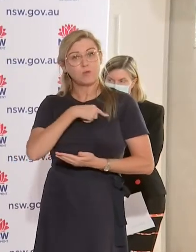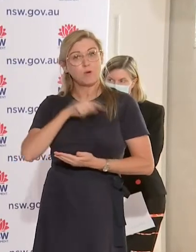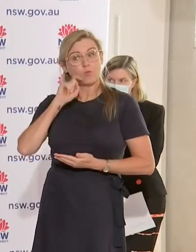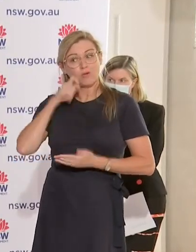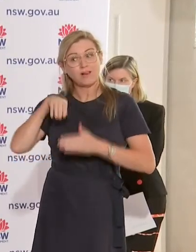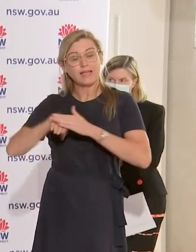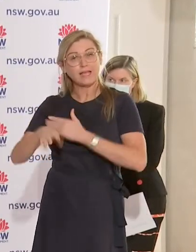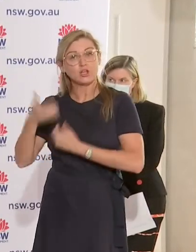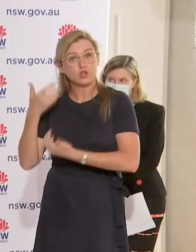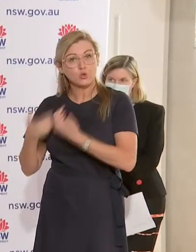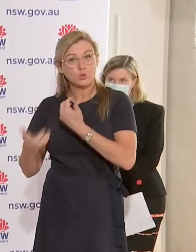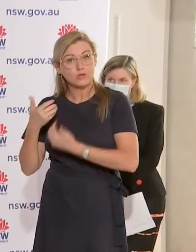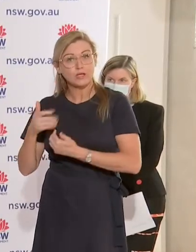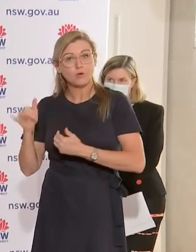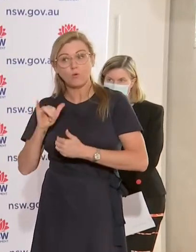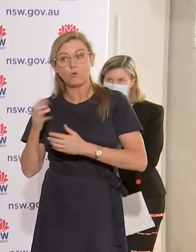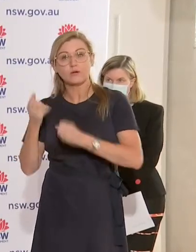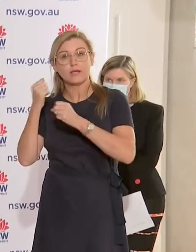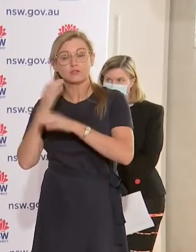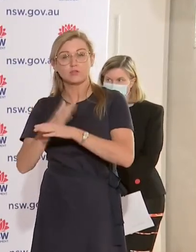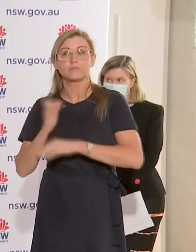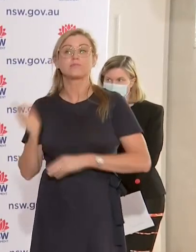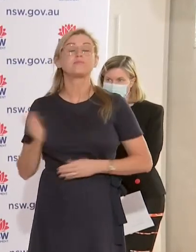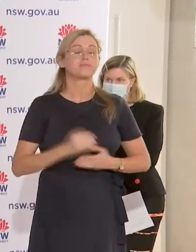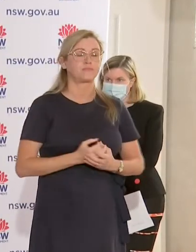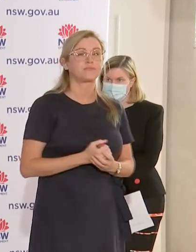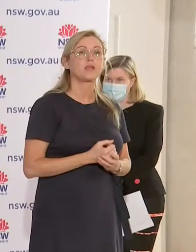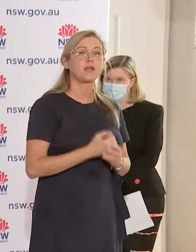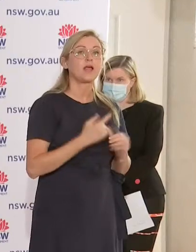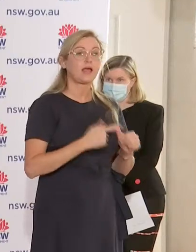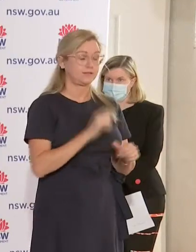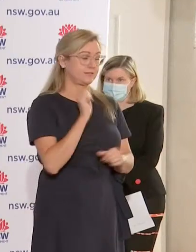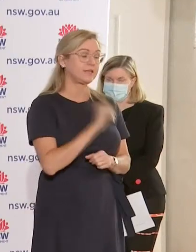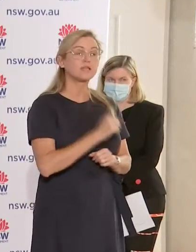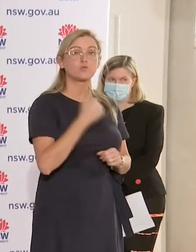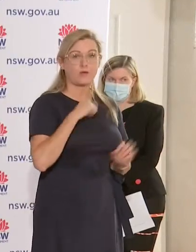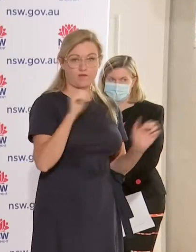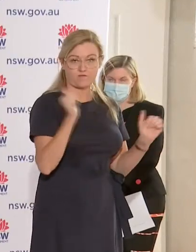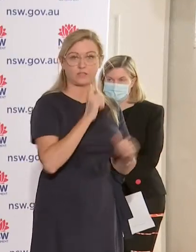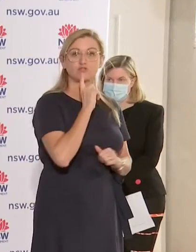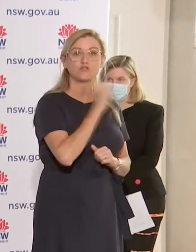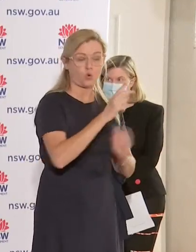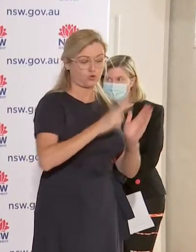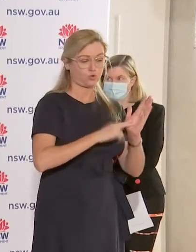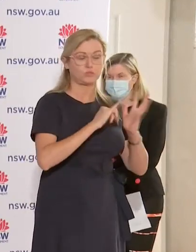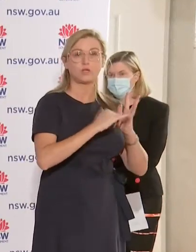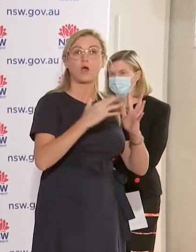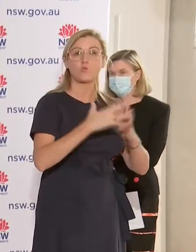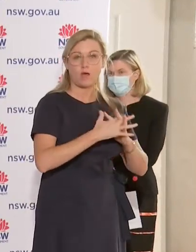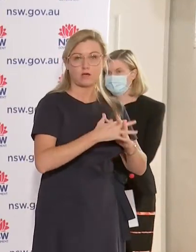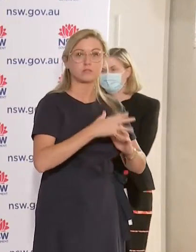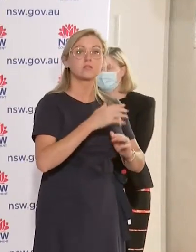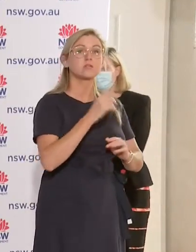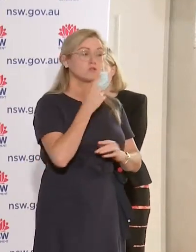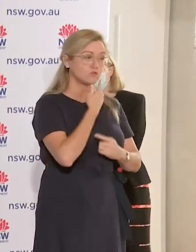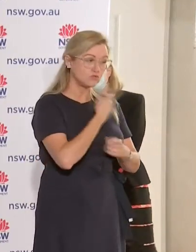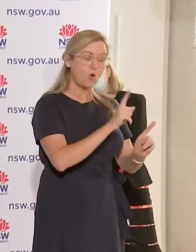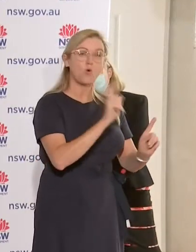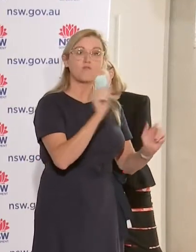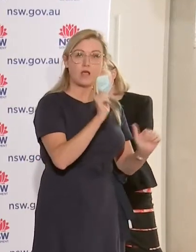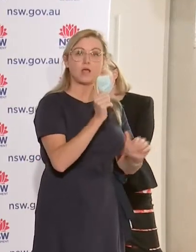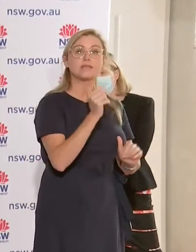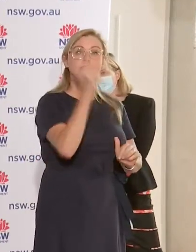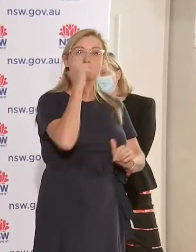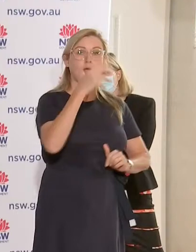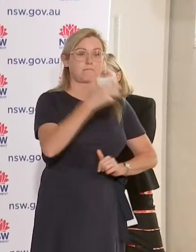South Wales, we've already said teachers must be vaccinated before they teach in the classroom. So New South Wales has already gone down that approach, as well as early